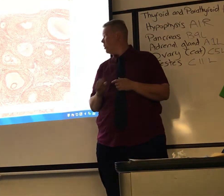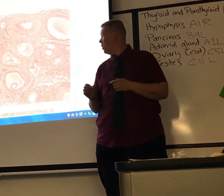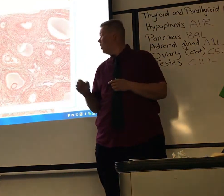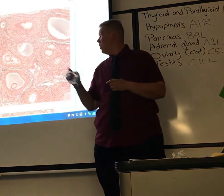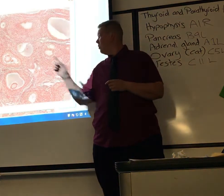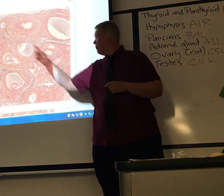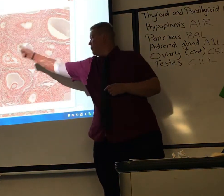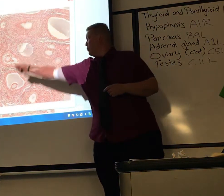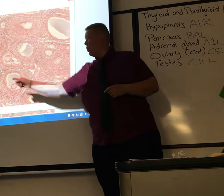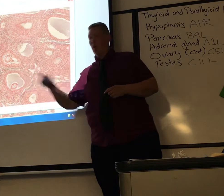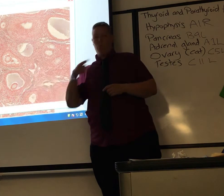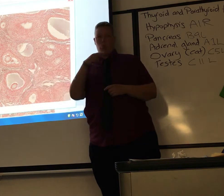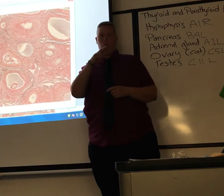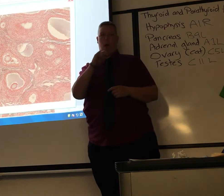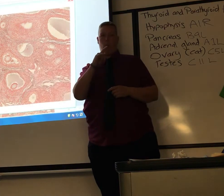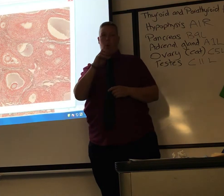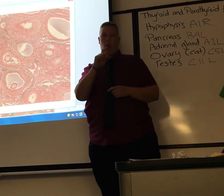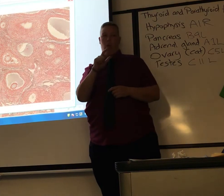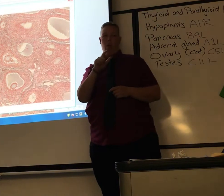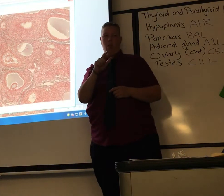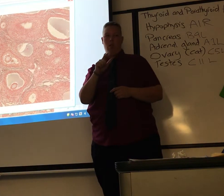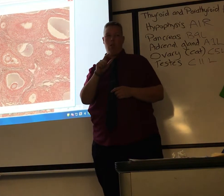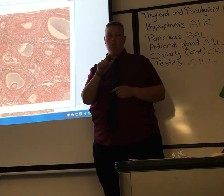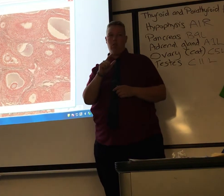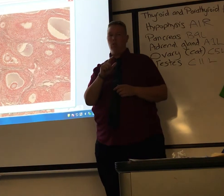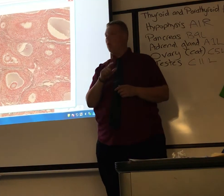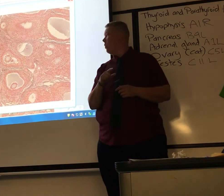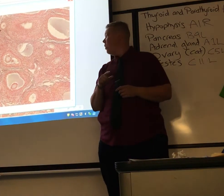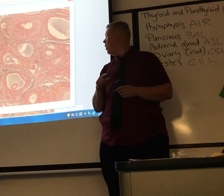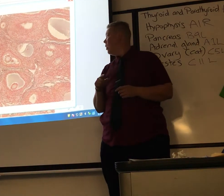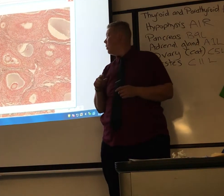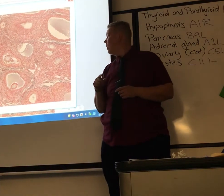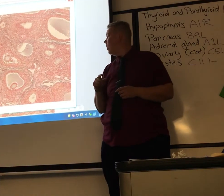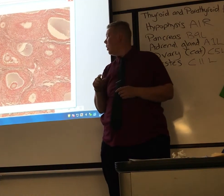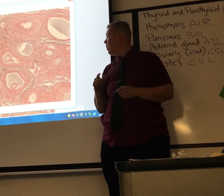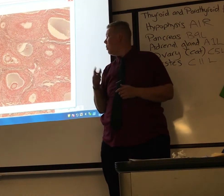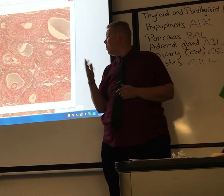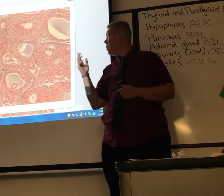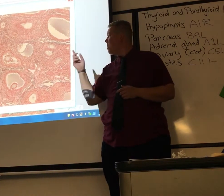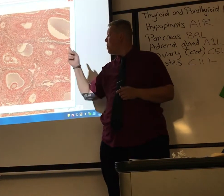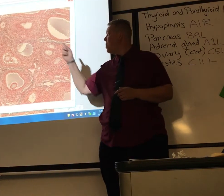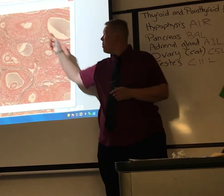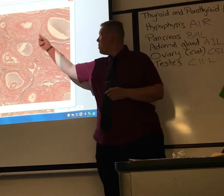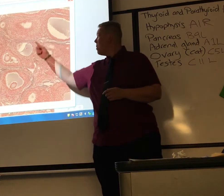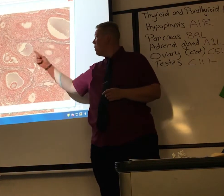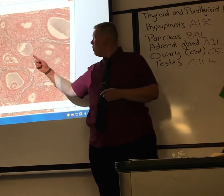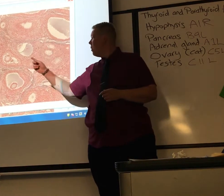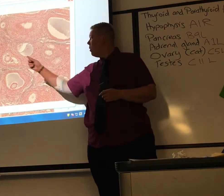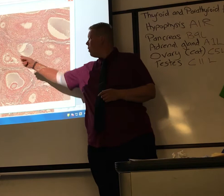Primordial, right? I would say this one or that one are primary. This is a good one right here.